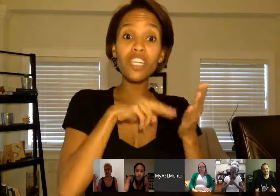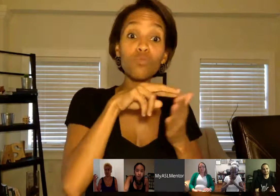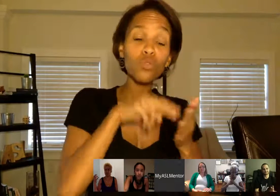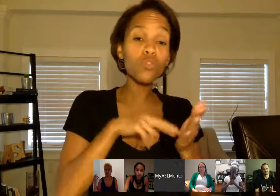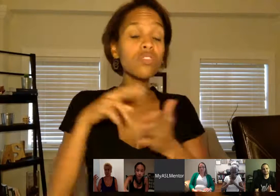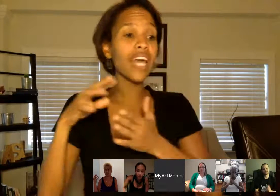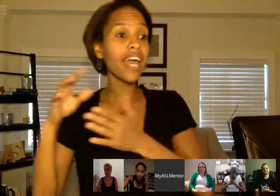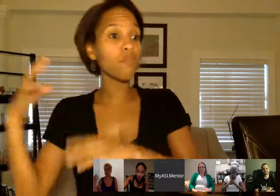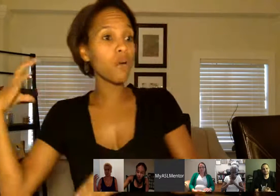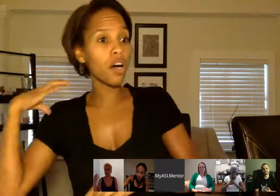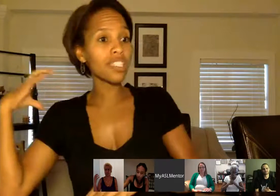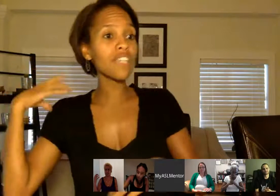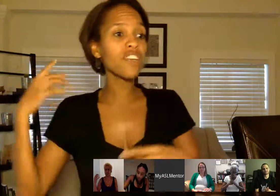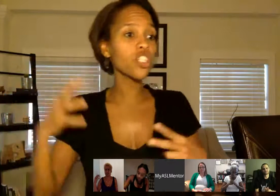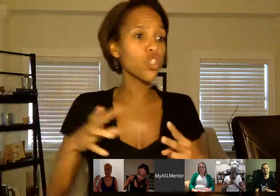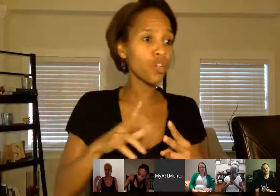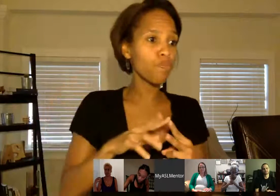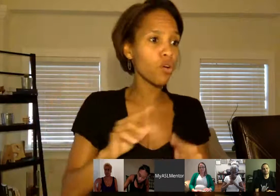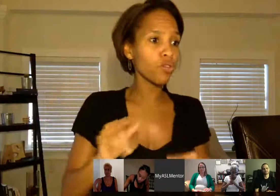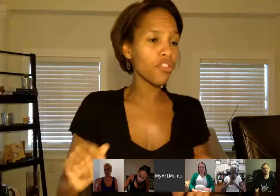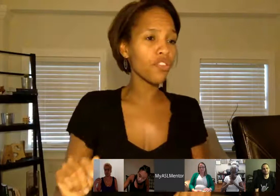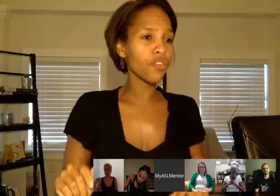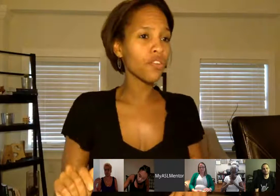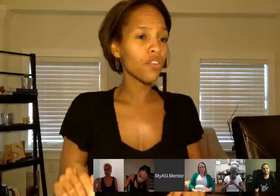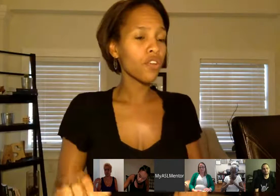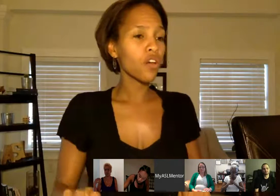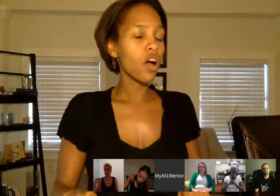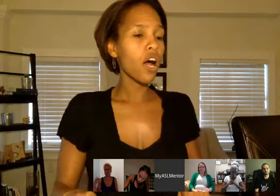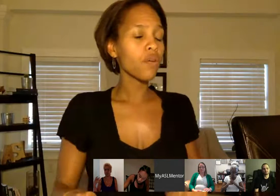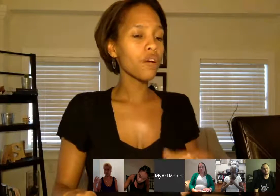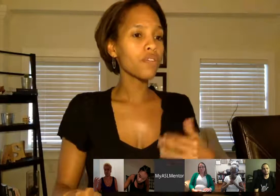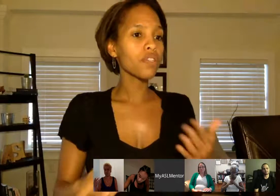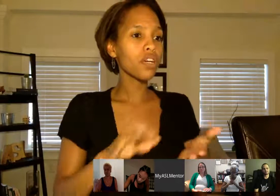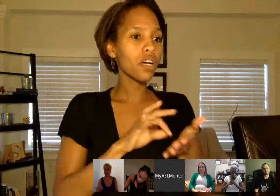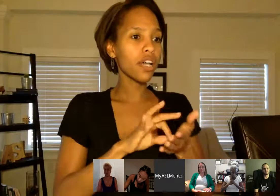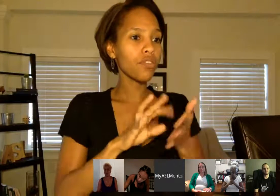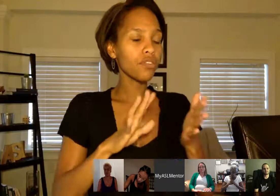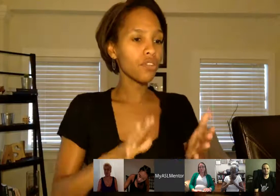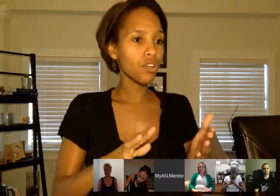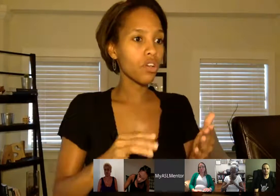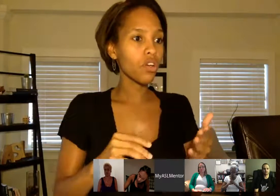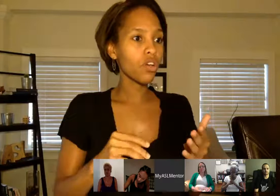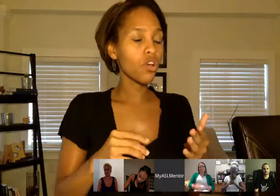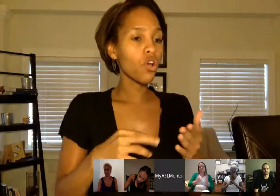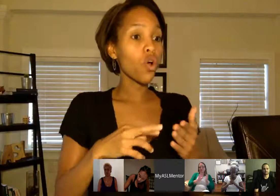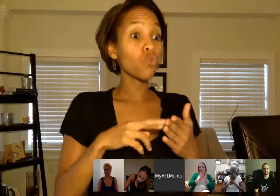I'm saying rules and boss. Let's see if we can do it with both. When I was accountant.